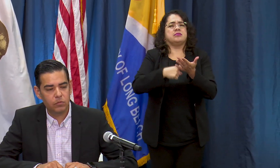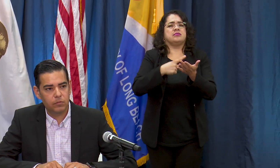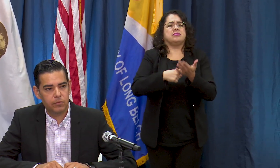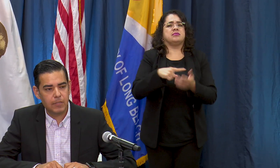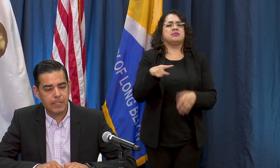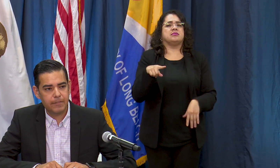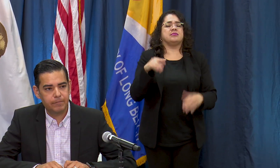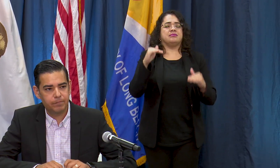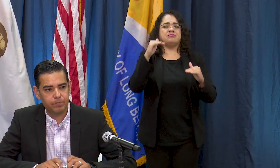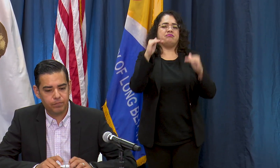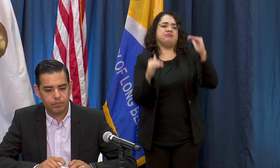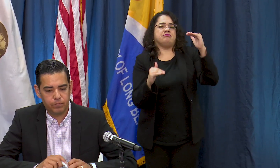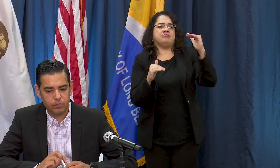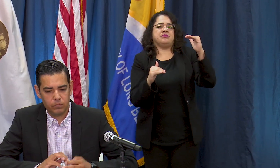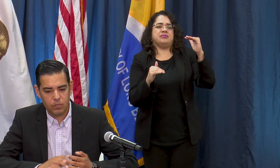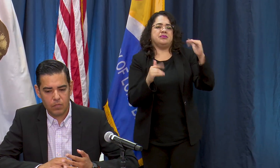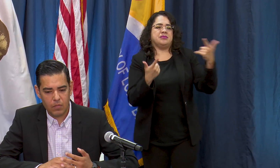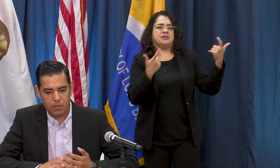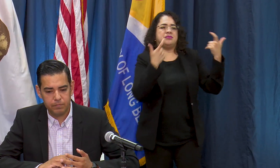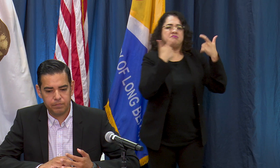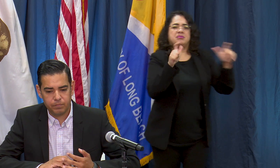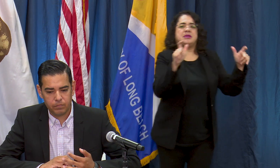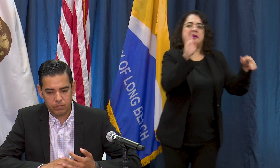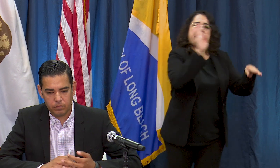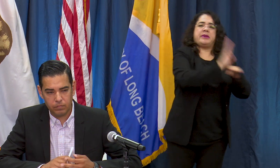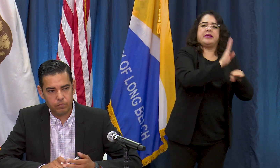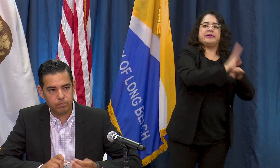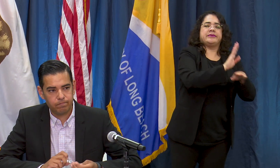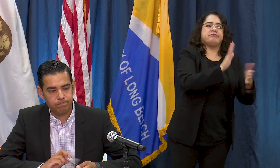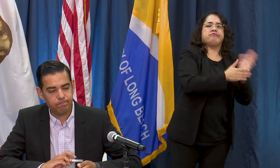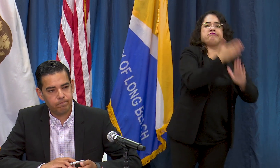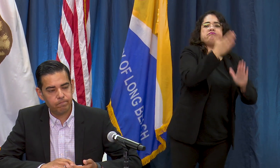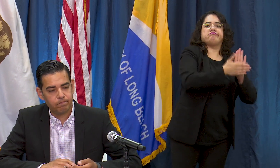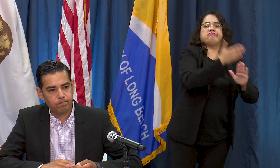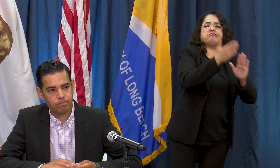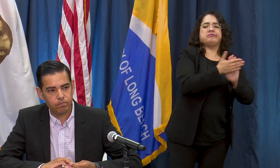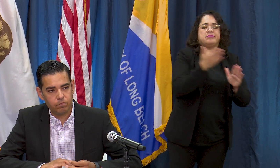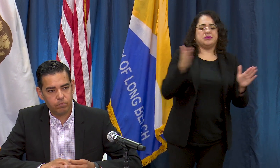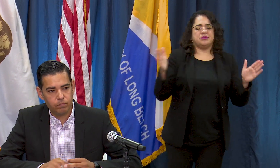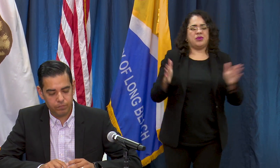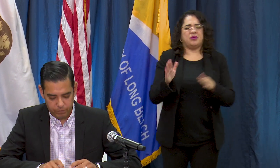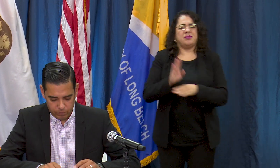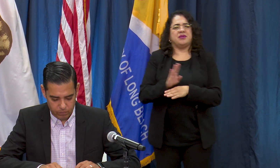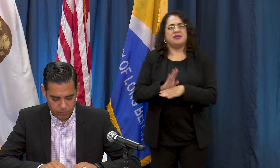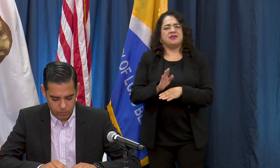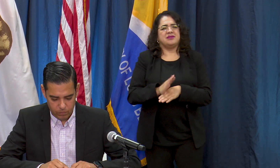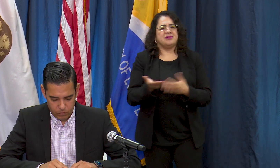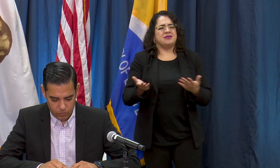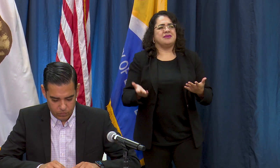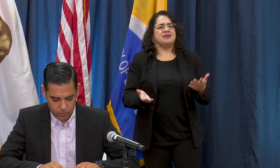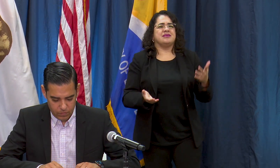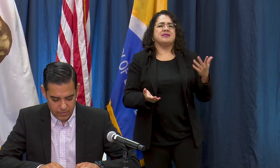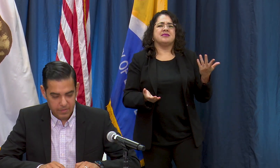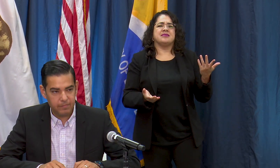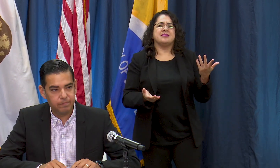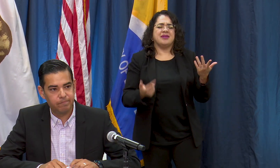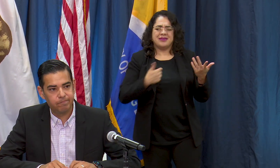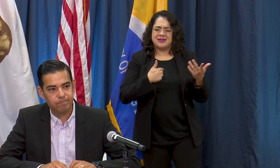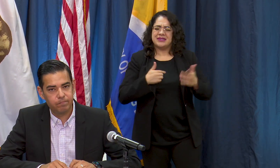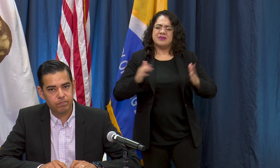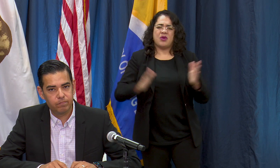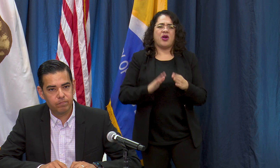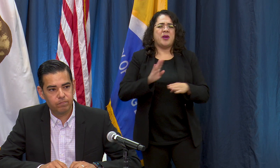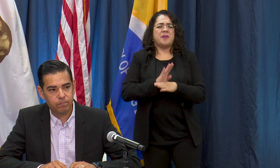parity between small businesses and large retail stores. And the question is really along the lines of why can't they open if they still enforce